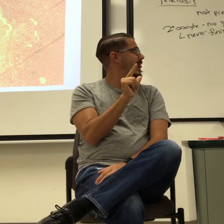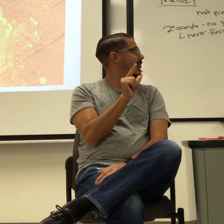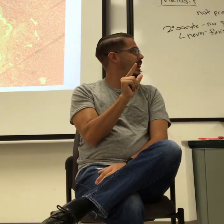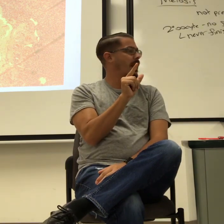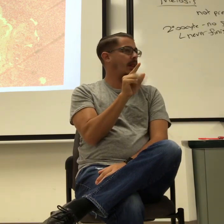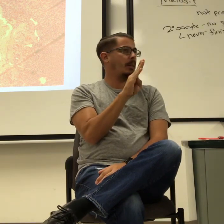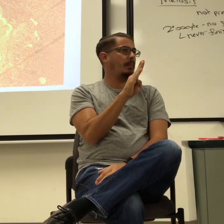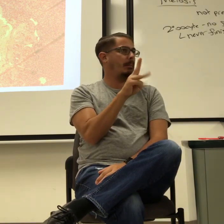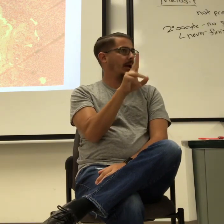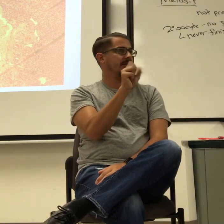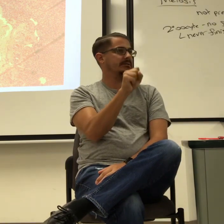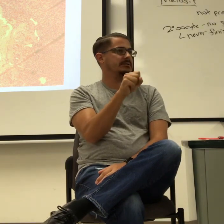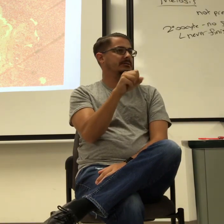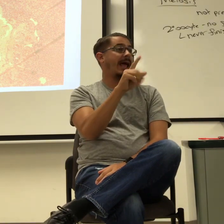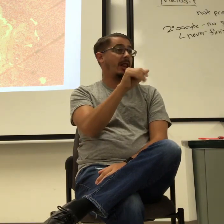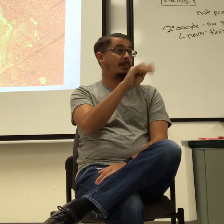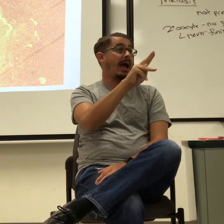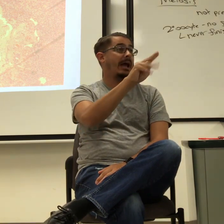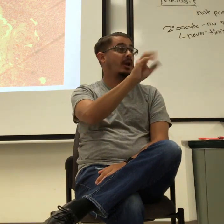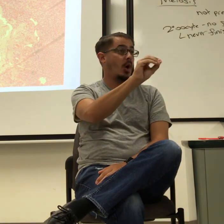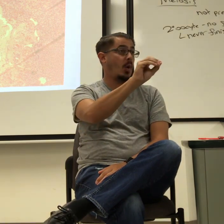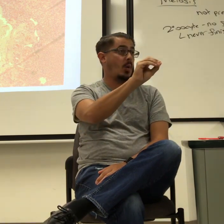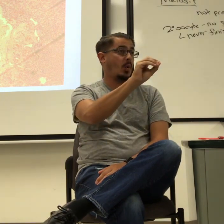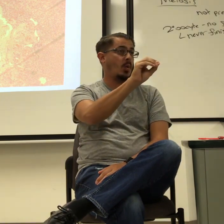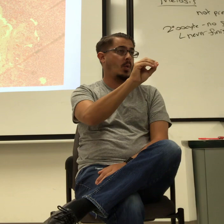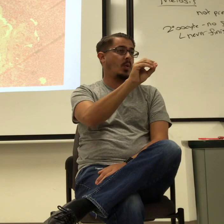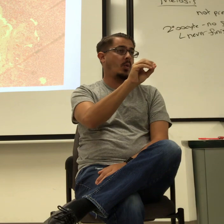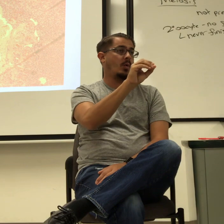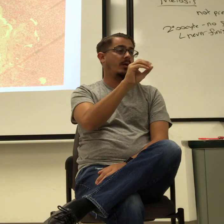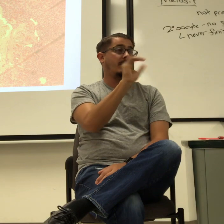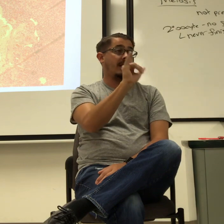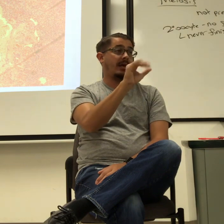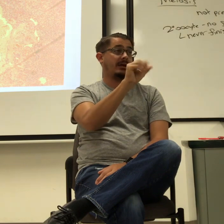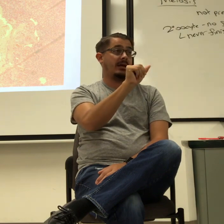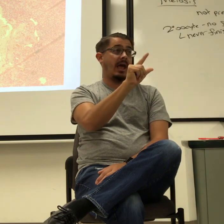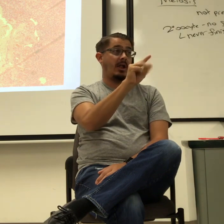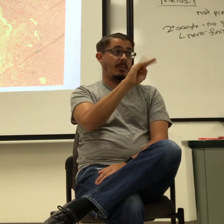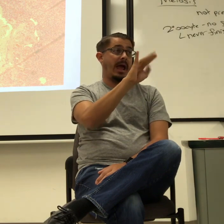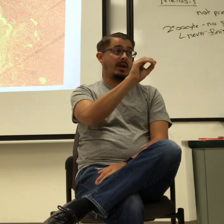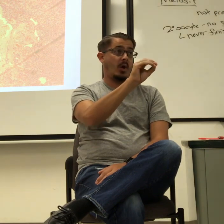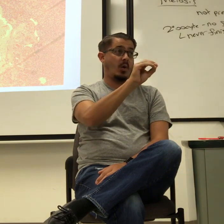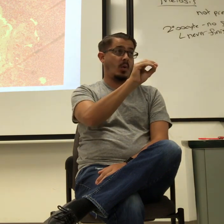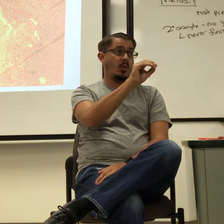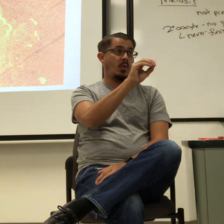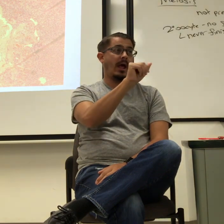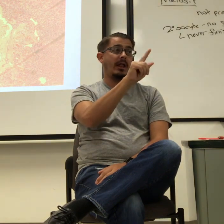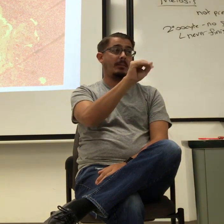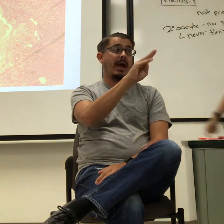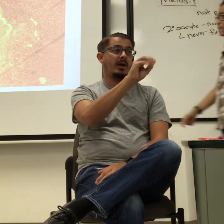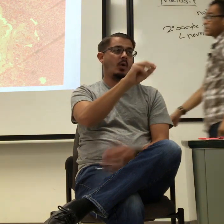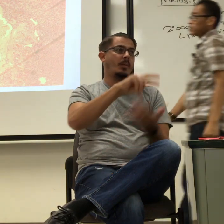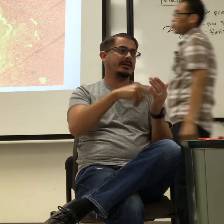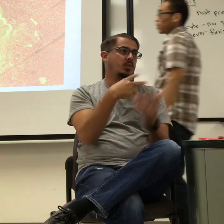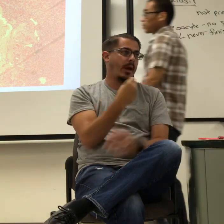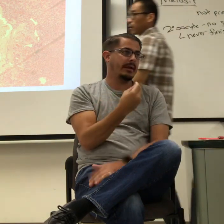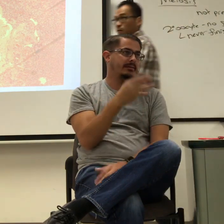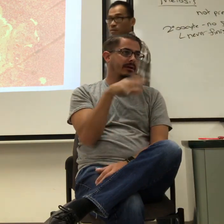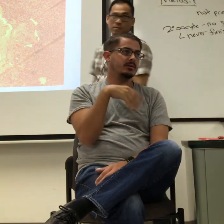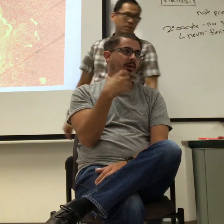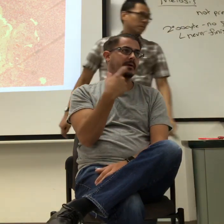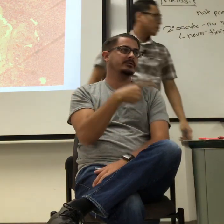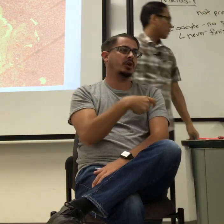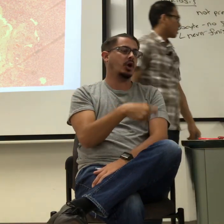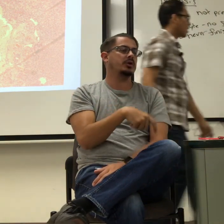Albino means white, albicans. Okay, so a whitish appearance, you're not pregnant. But menses will